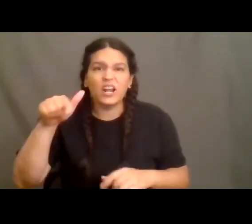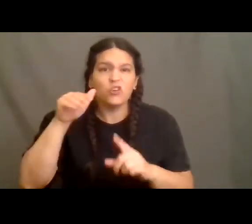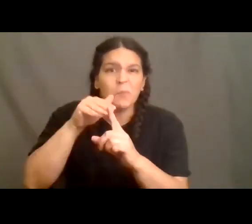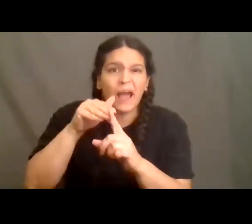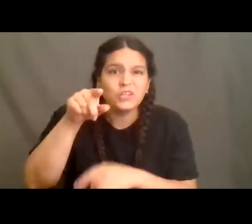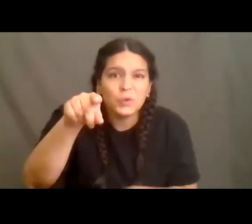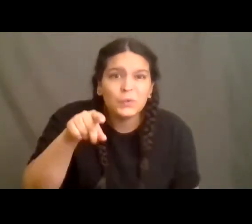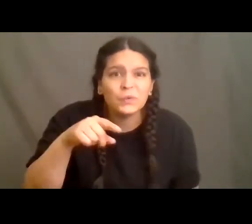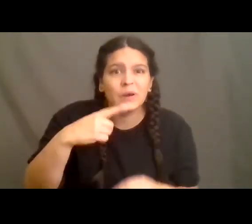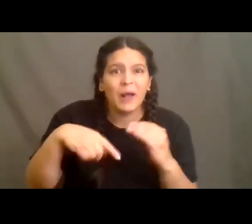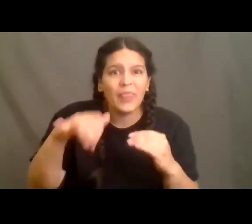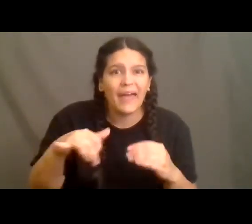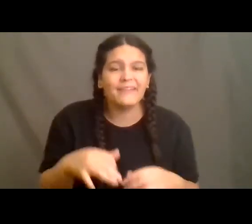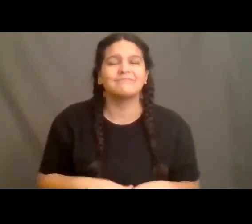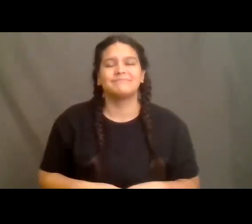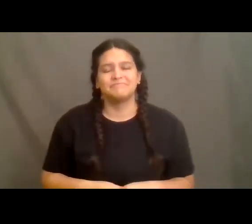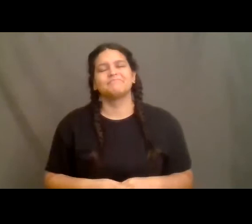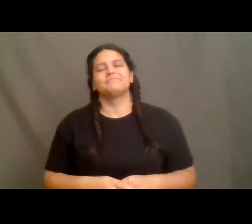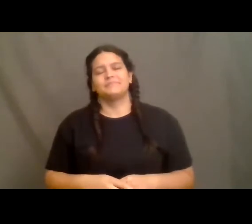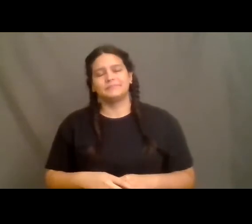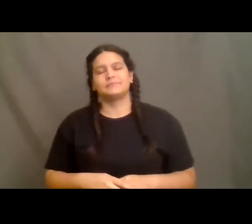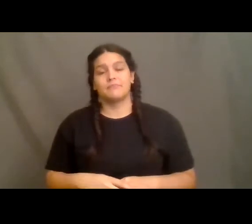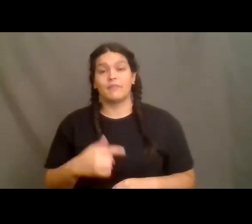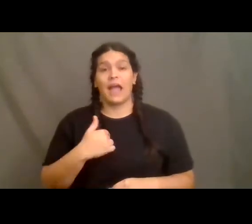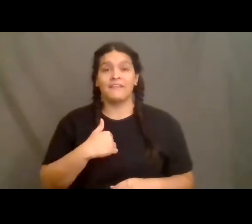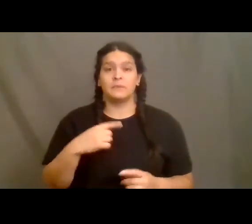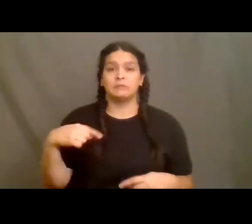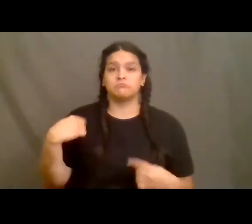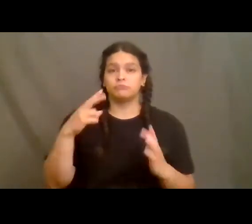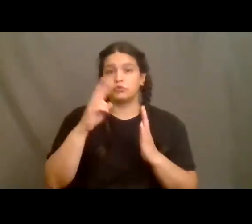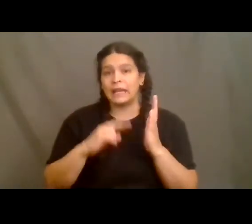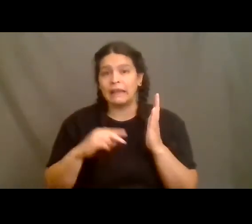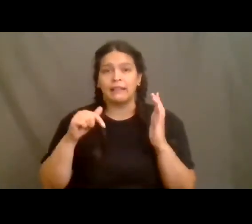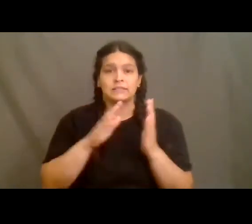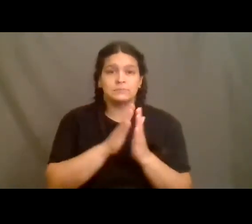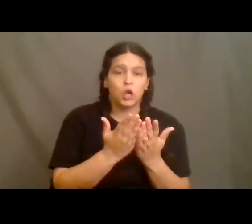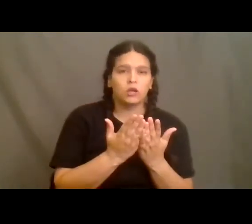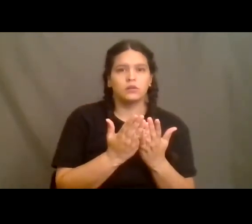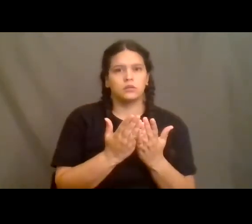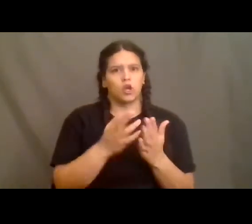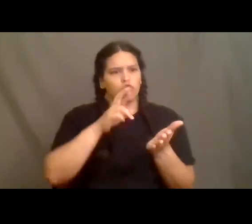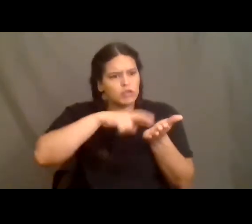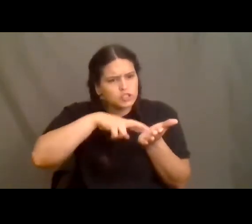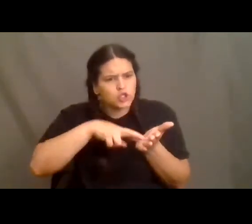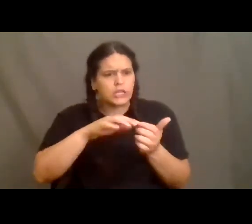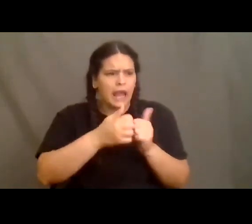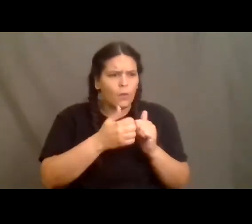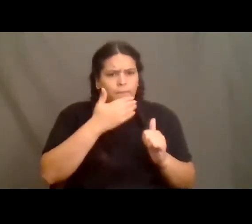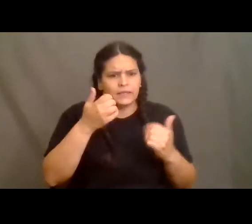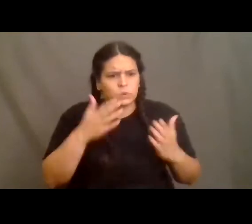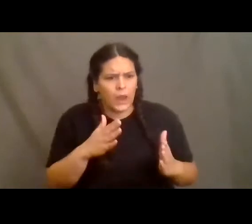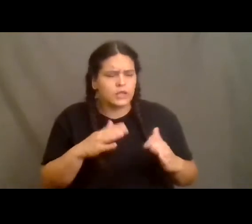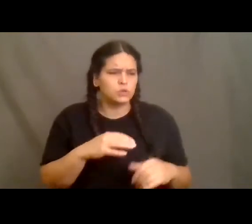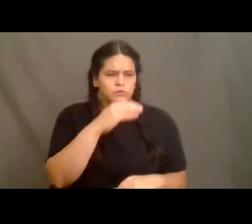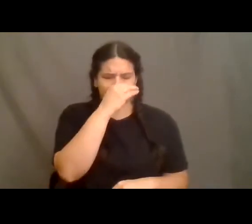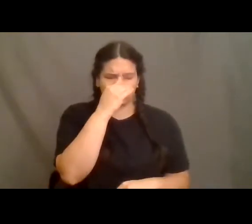And so I've been reading this book. You know, I've been doing a lot of research about how do I do this? How do I do, you know, go